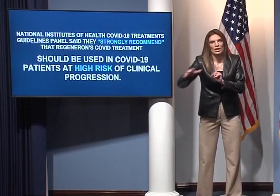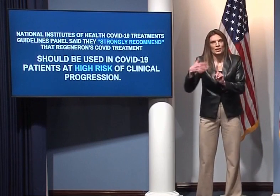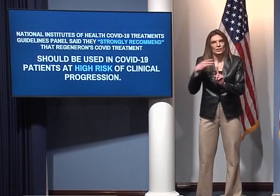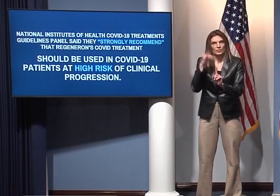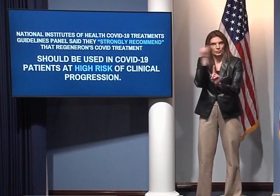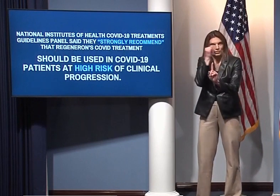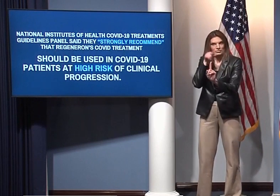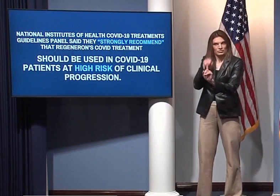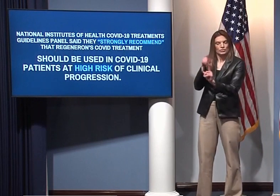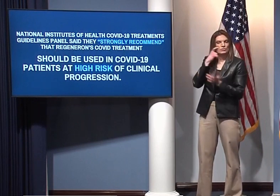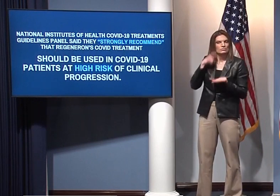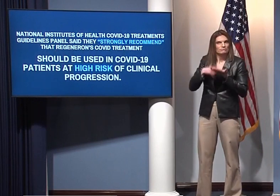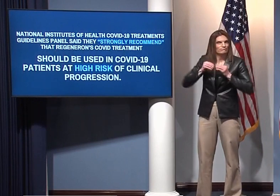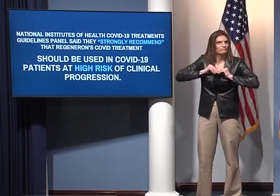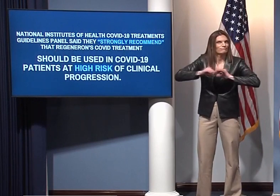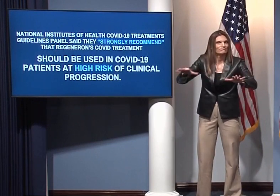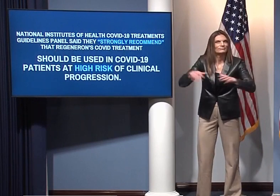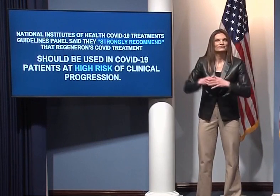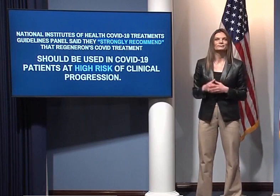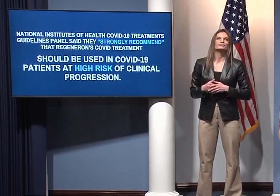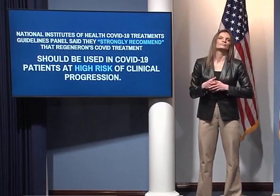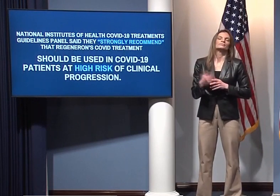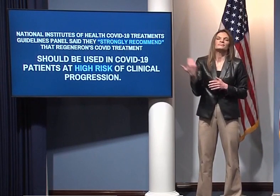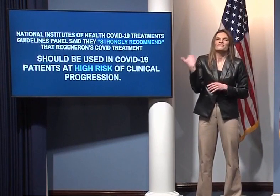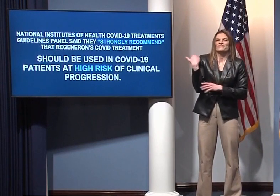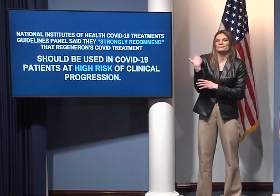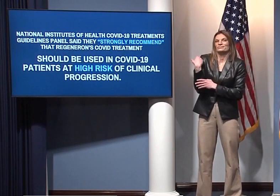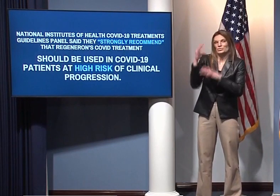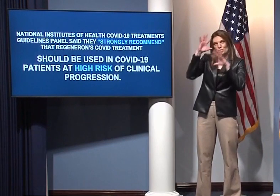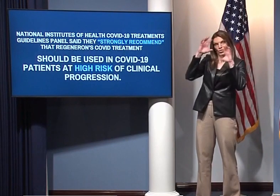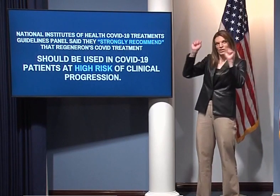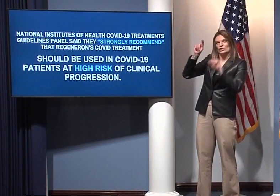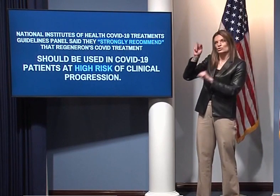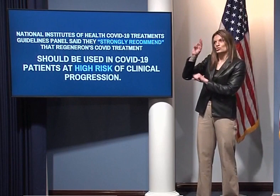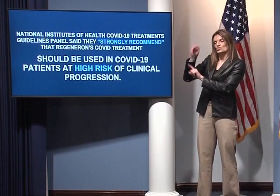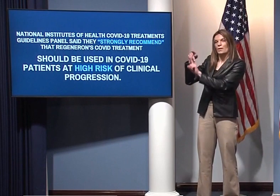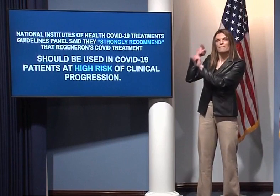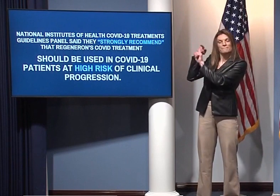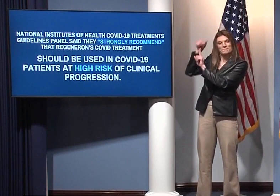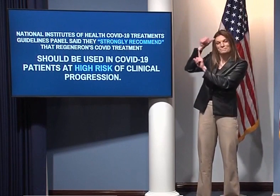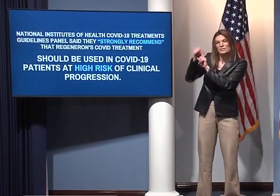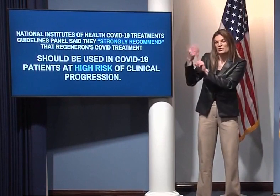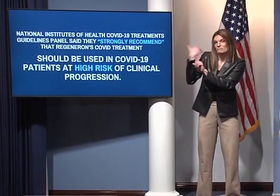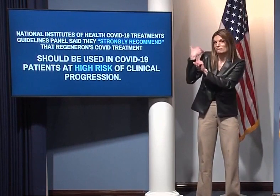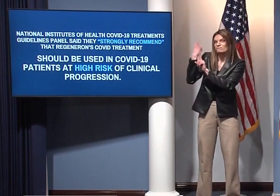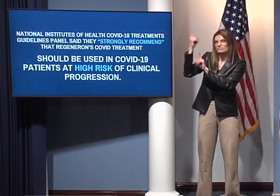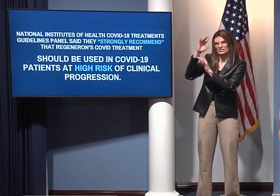had COVID-19 and faced harsh symptoms. Regeneron's treatment very likely